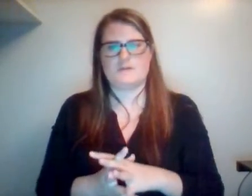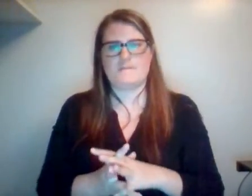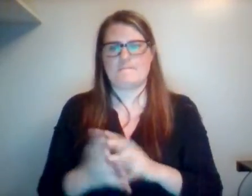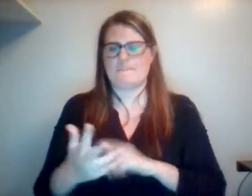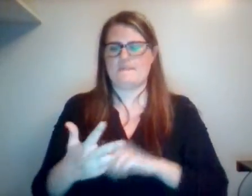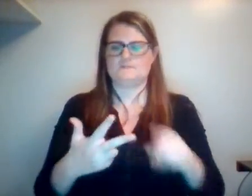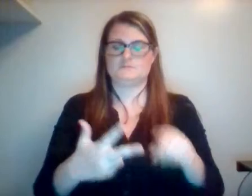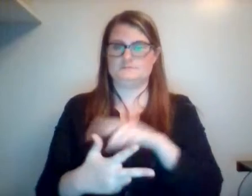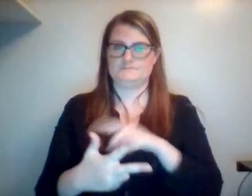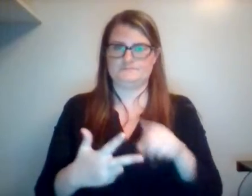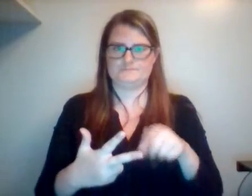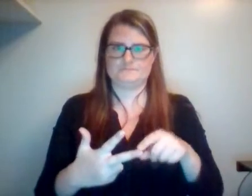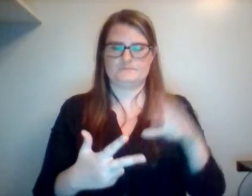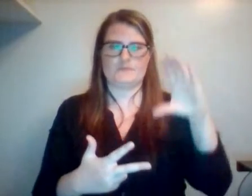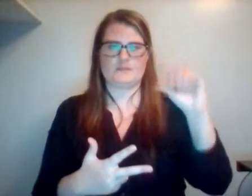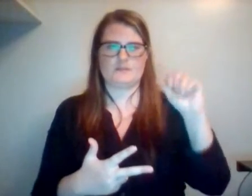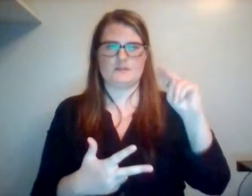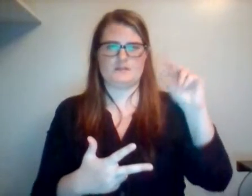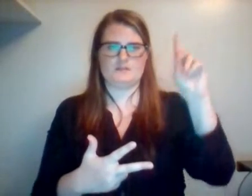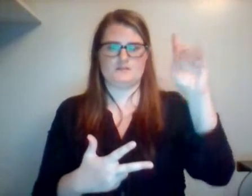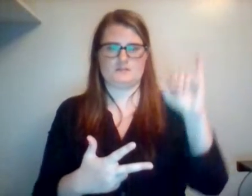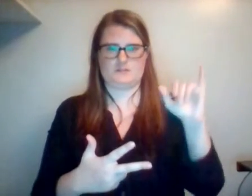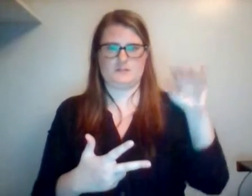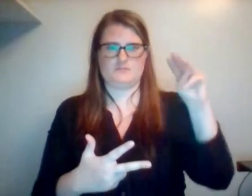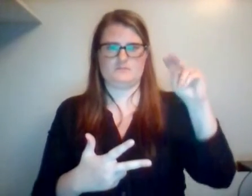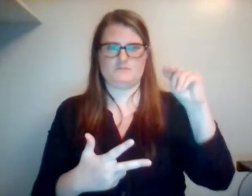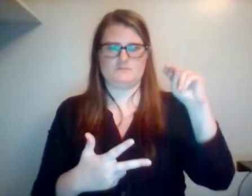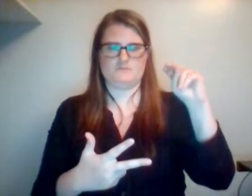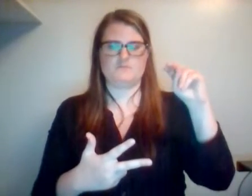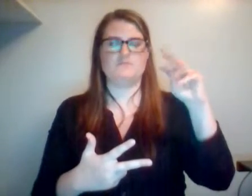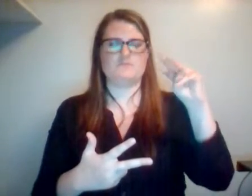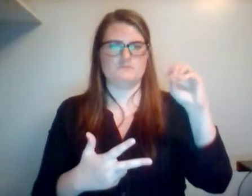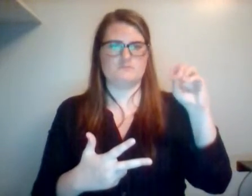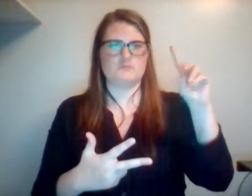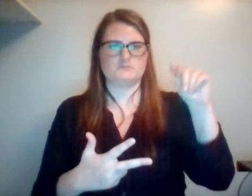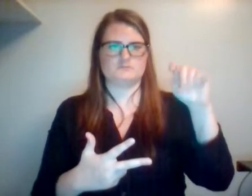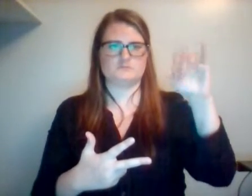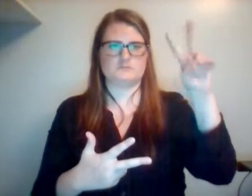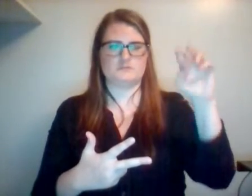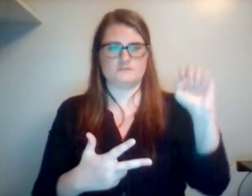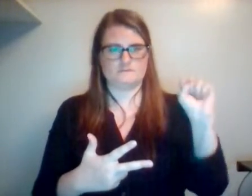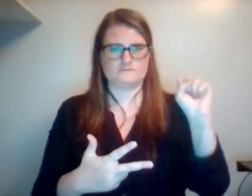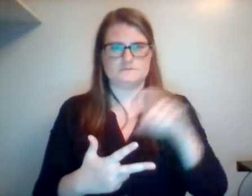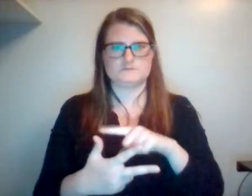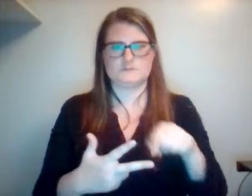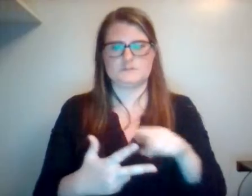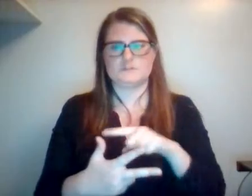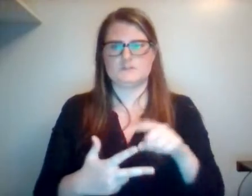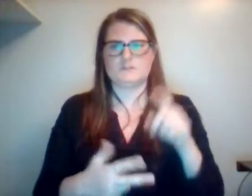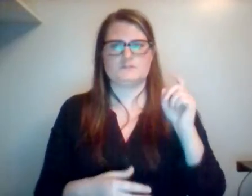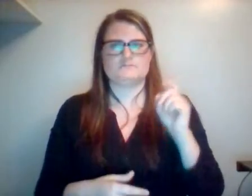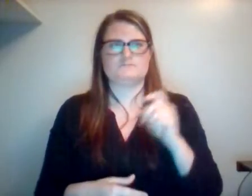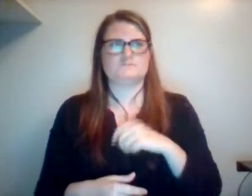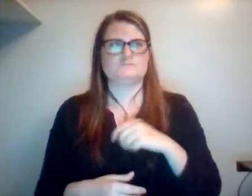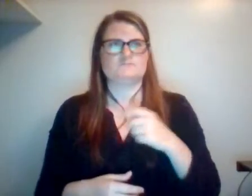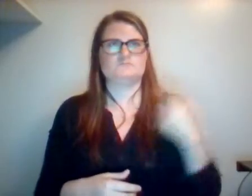candy motives, I think, are at work as we wake up in the morning and have these cravings that we